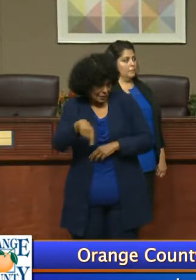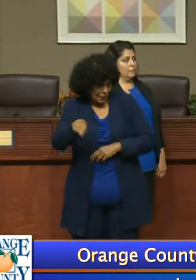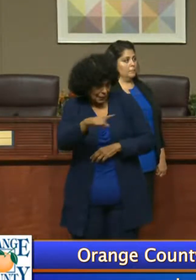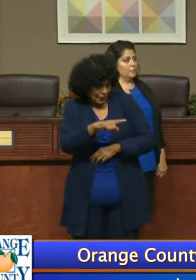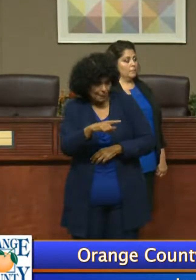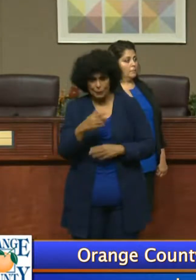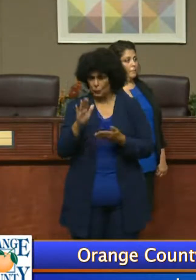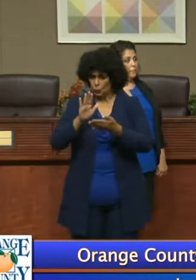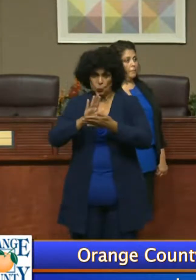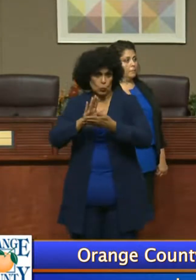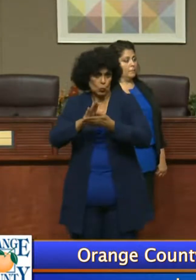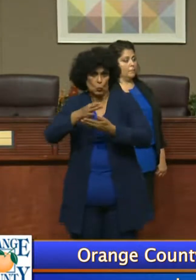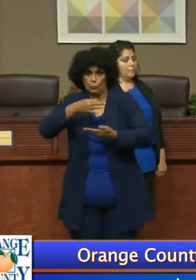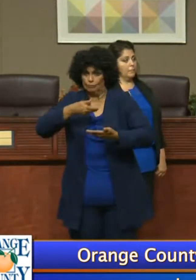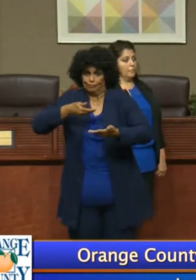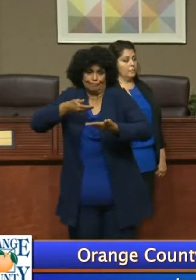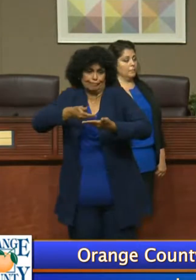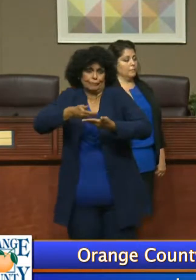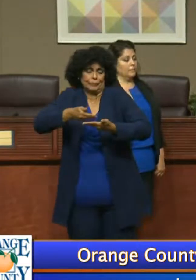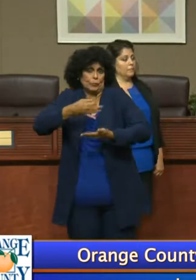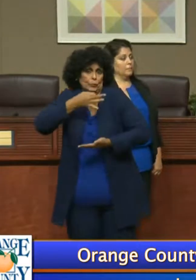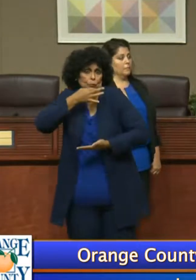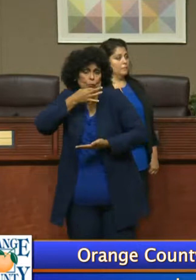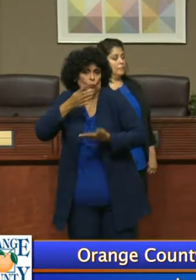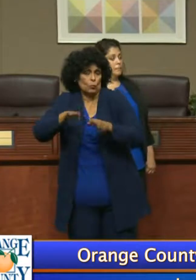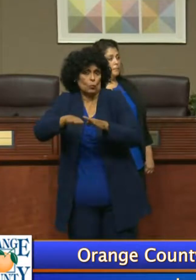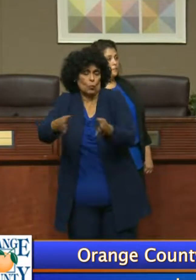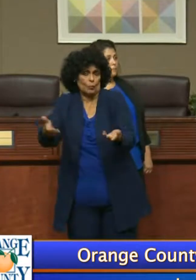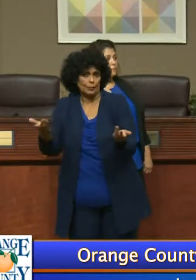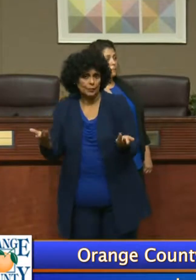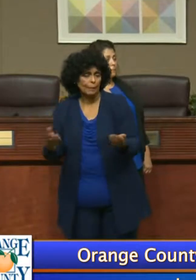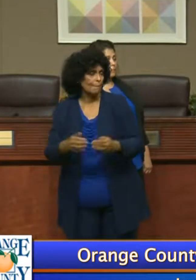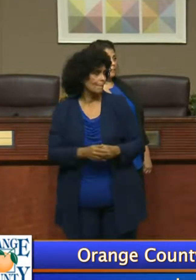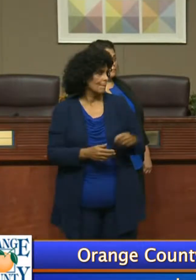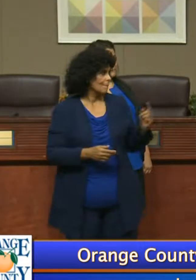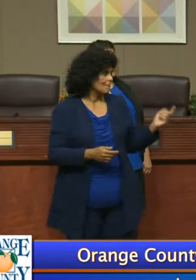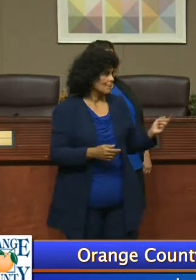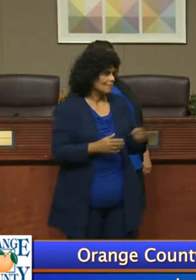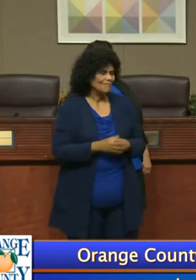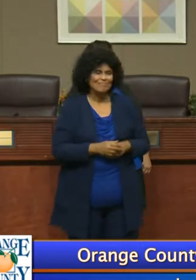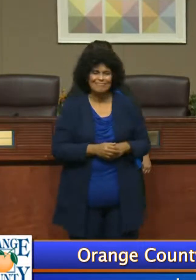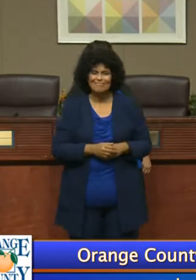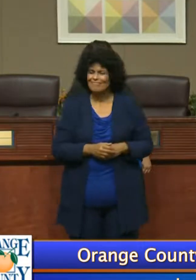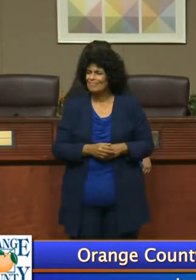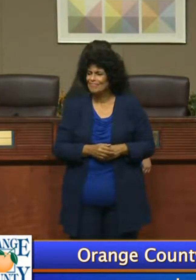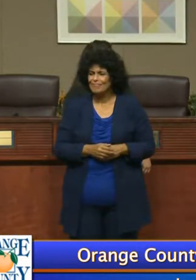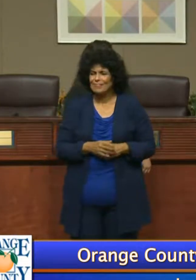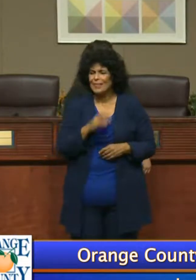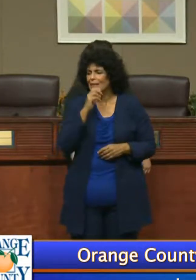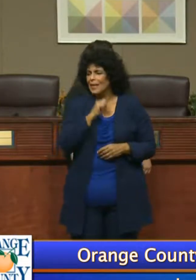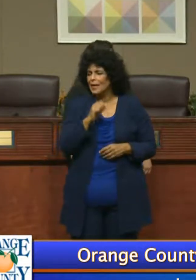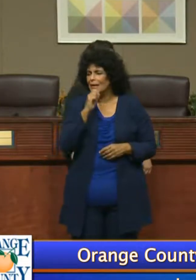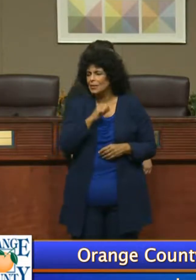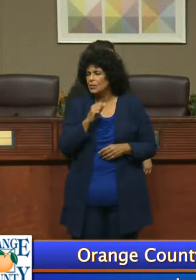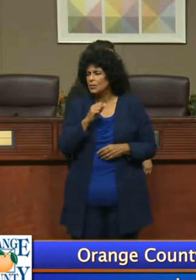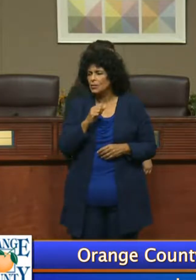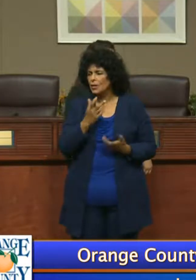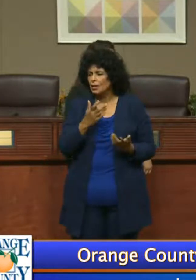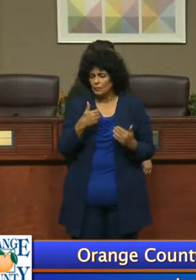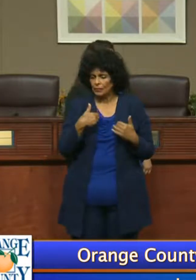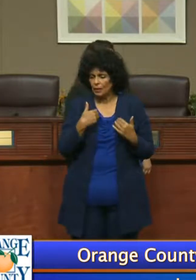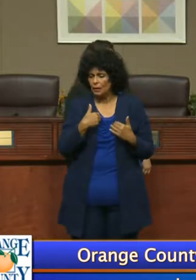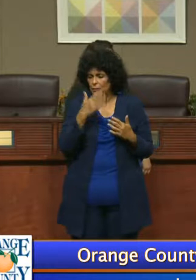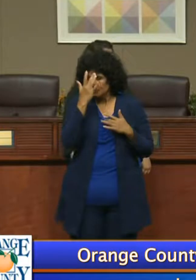So all the ages, I don't have any in front of me, were the ages of the infections that we have. I